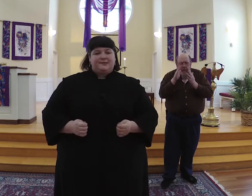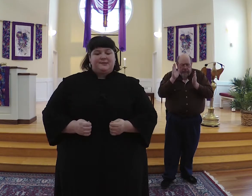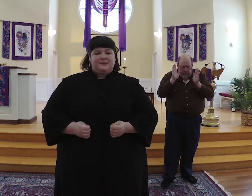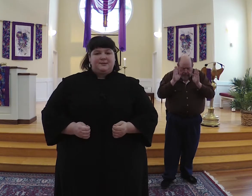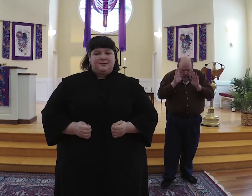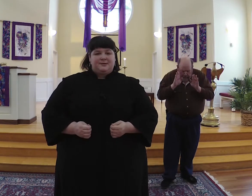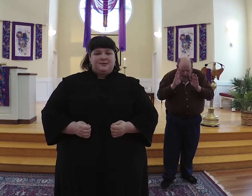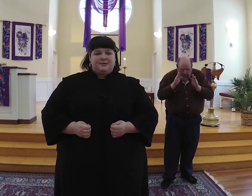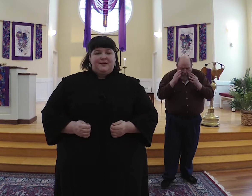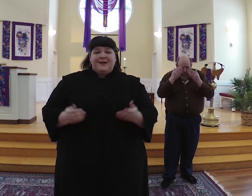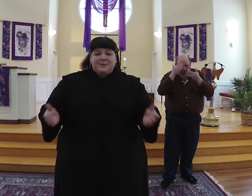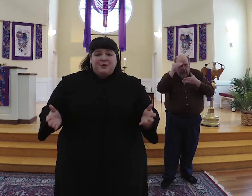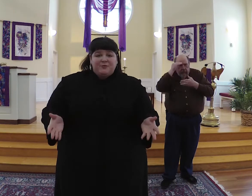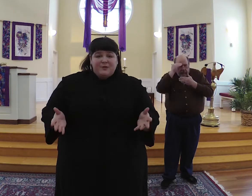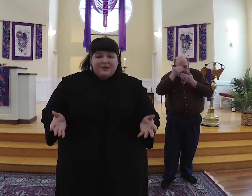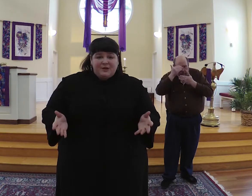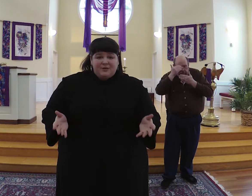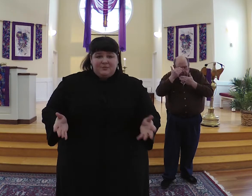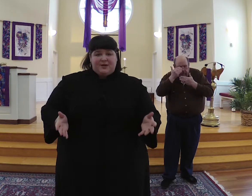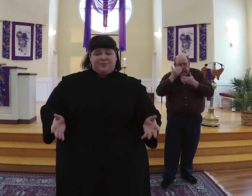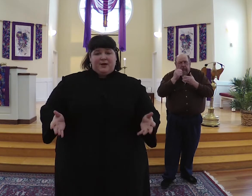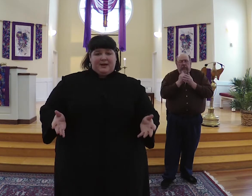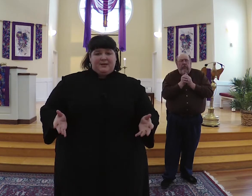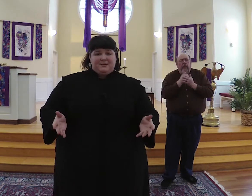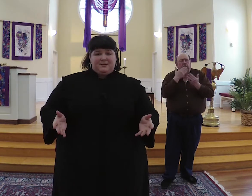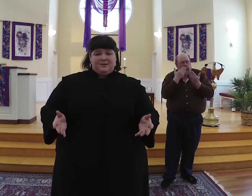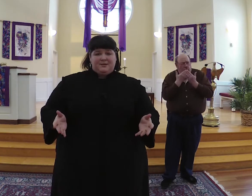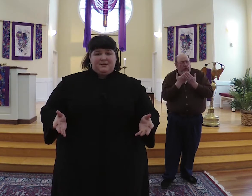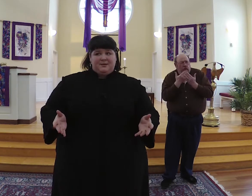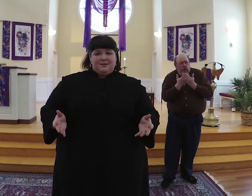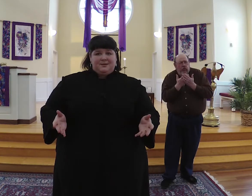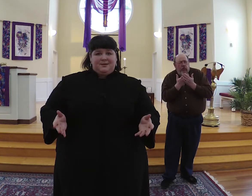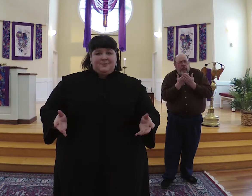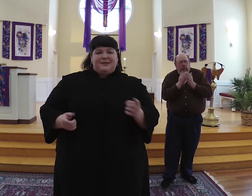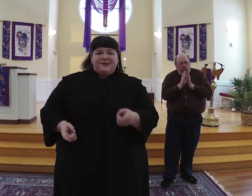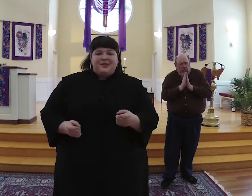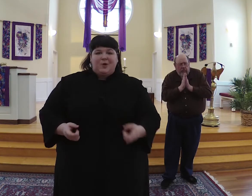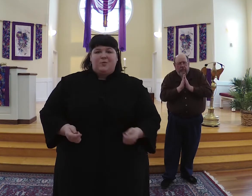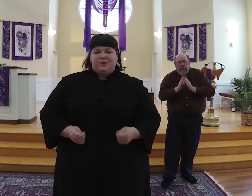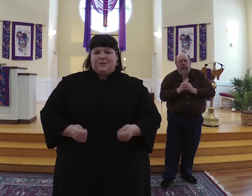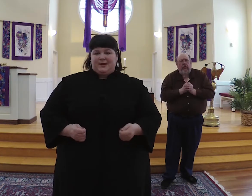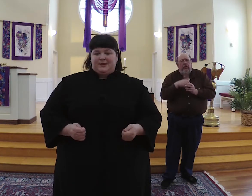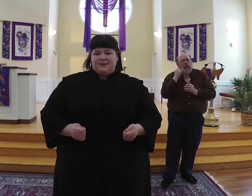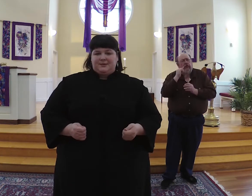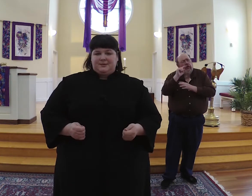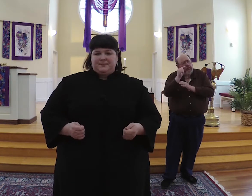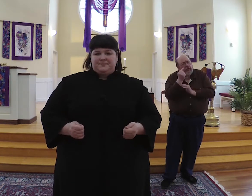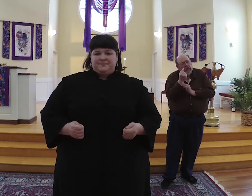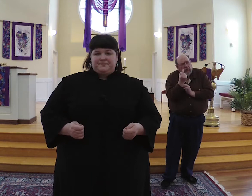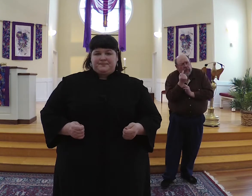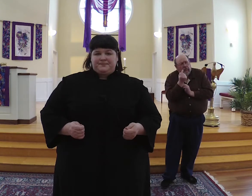our eyes. And that can be a really good way to pray. But it's not the only way.